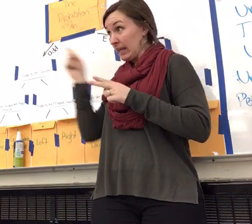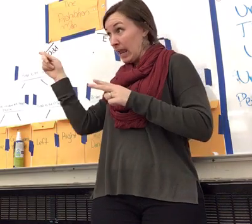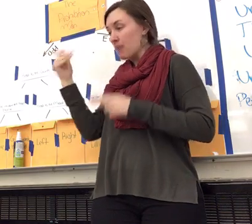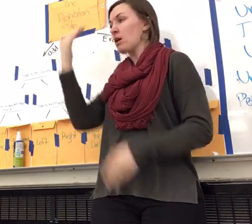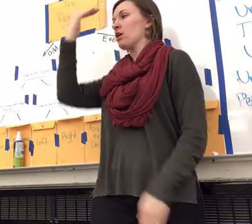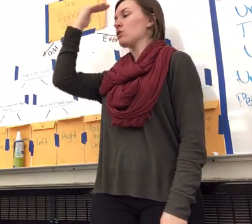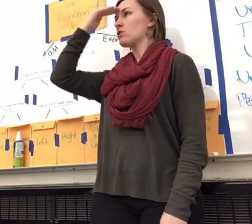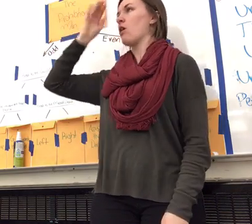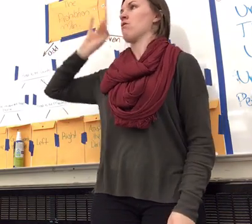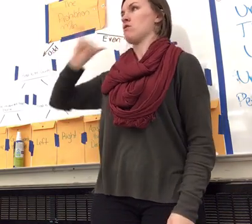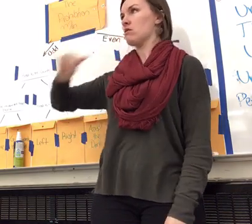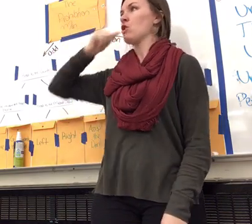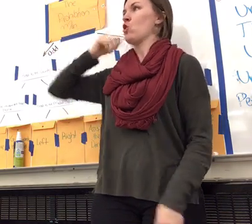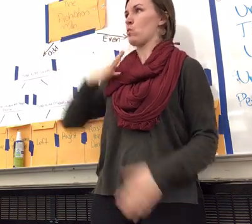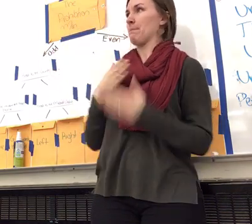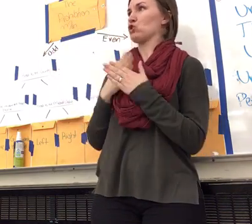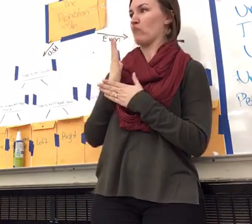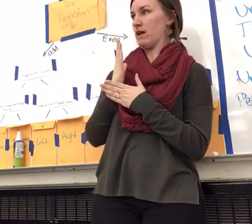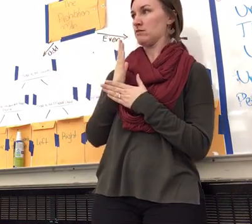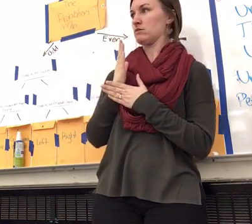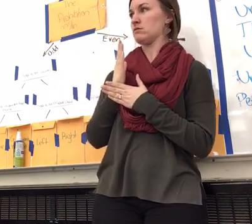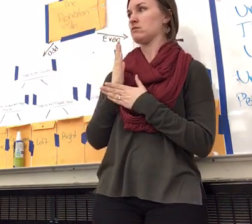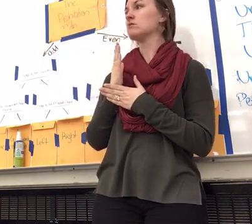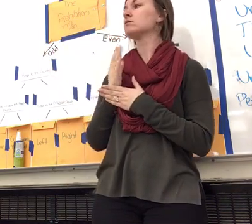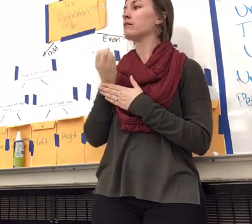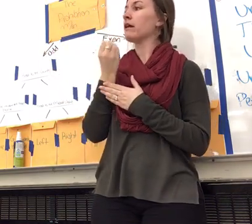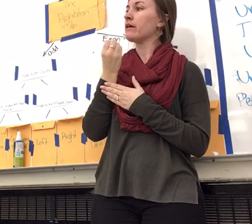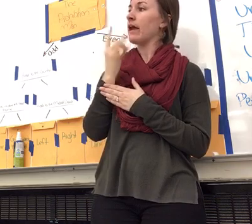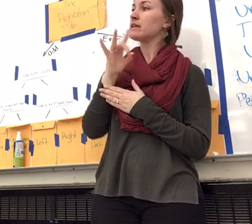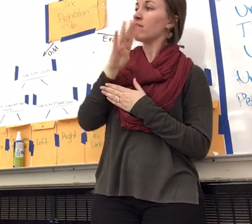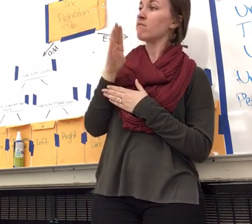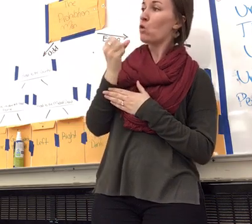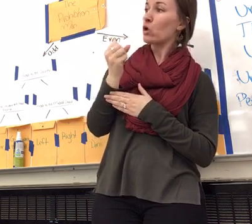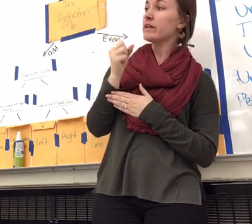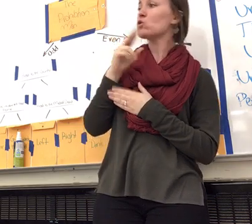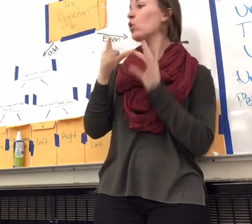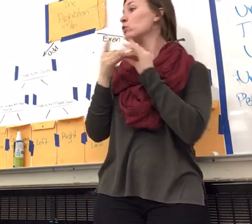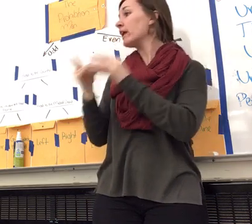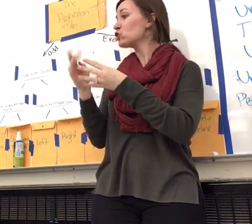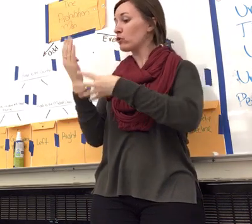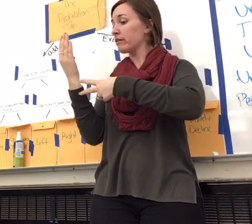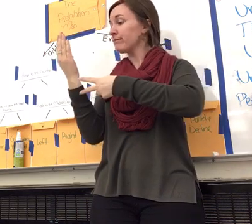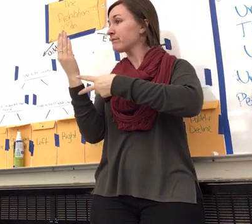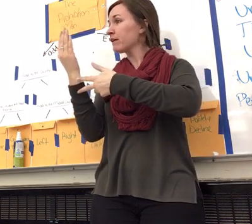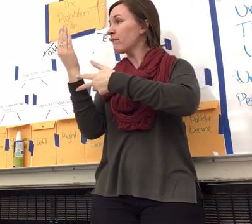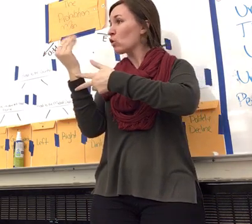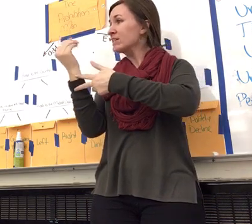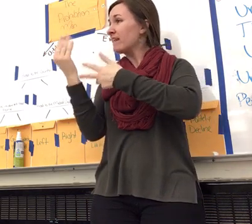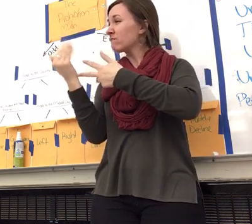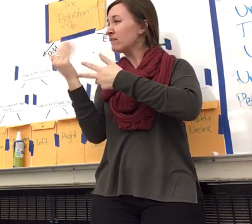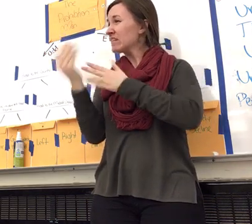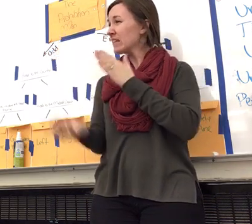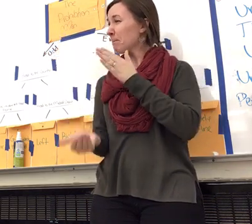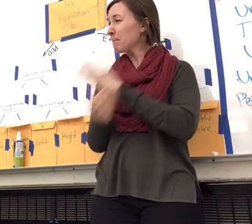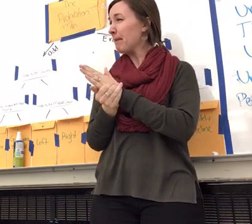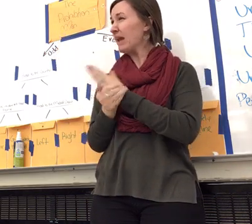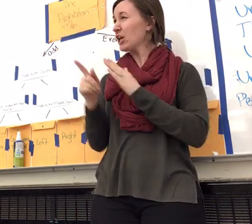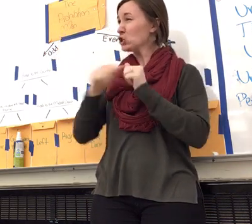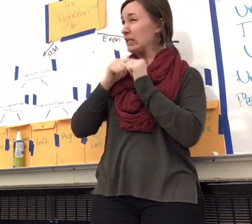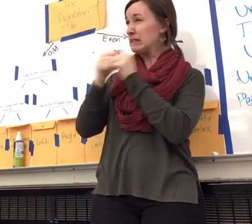the 1840s, it could be women's rights with the 14th and 15th Amendment, and it goes all the way up until I think she dies in like 1908.